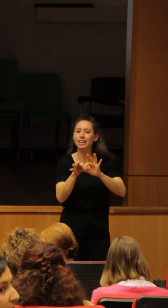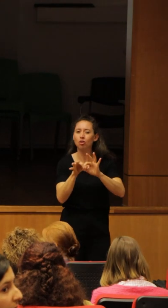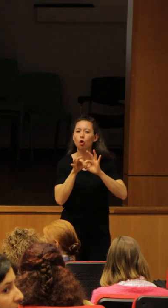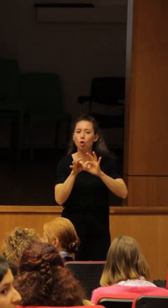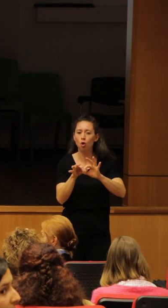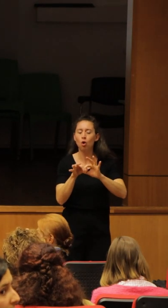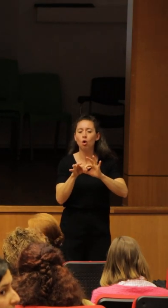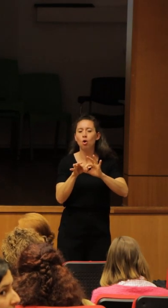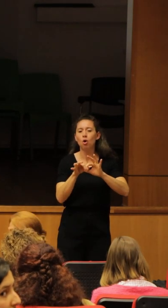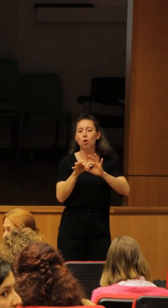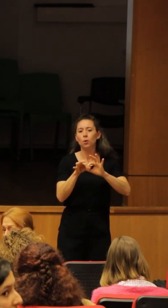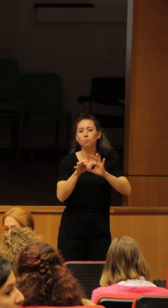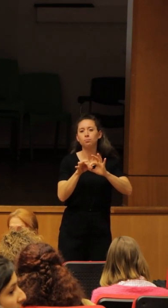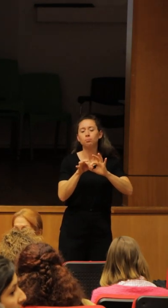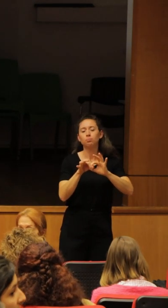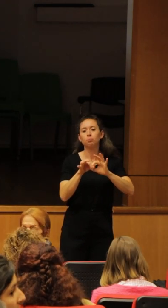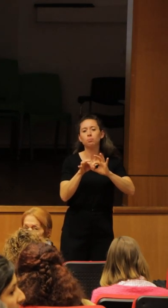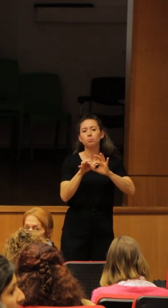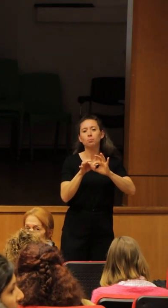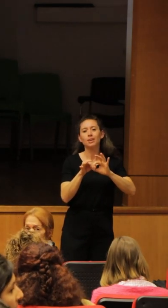Language is proportional